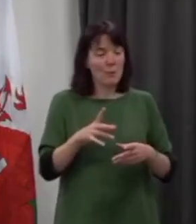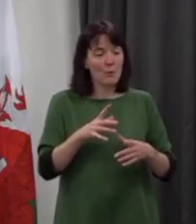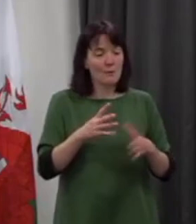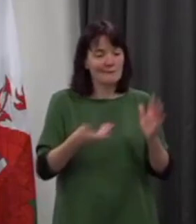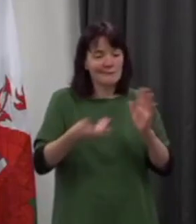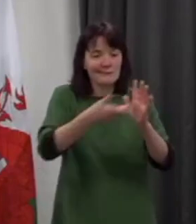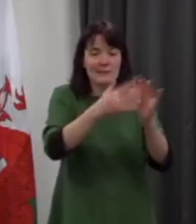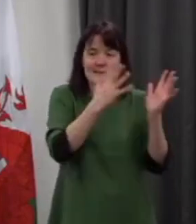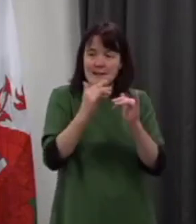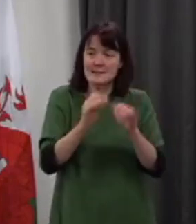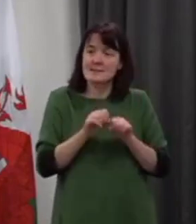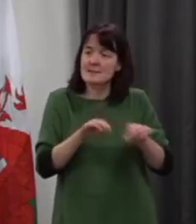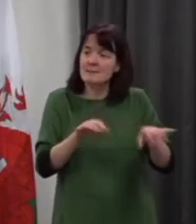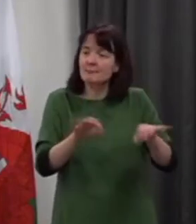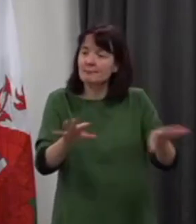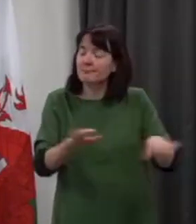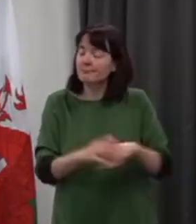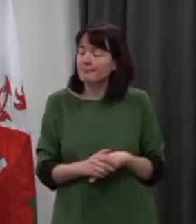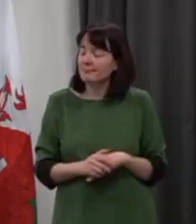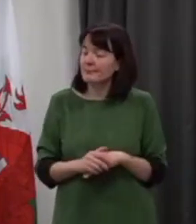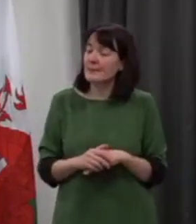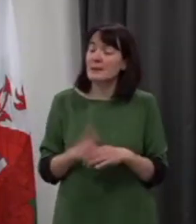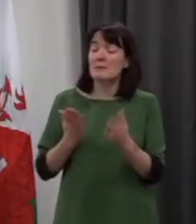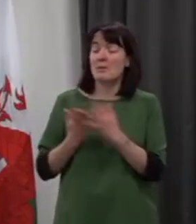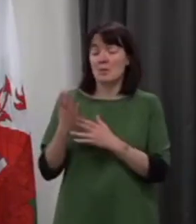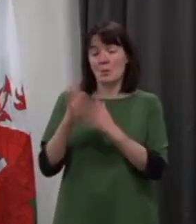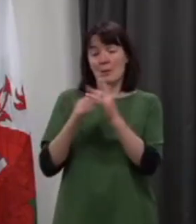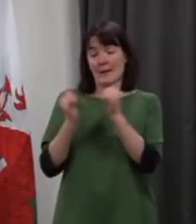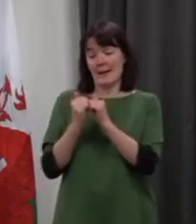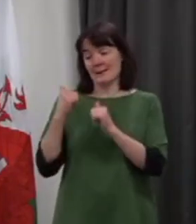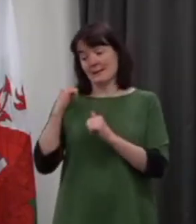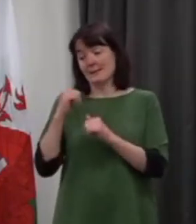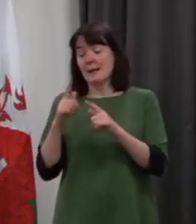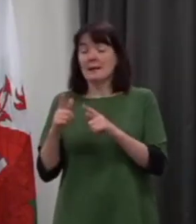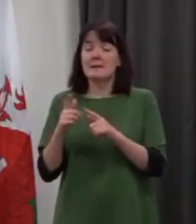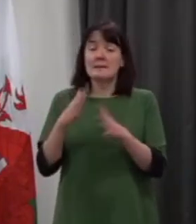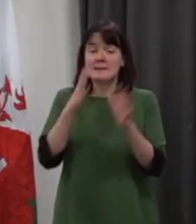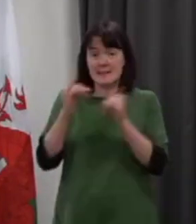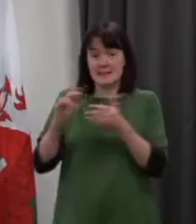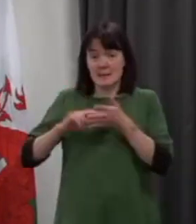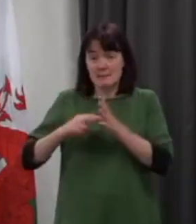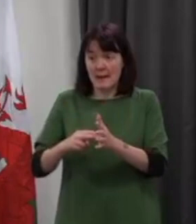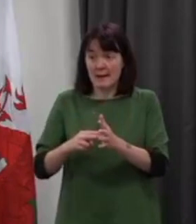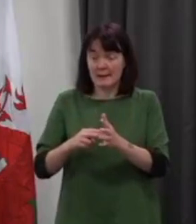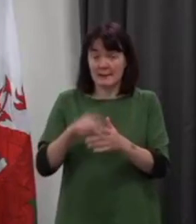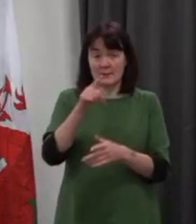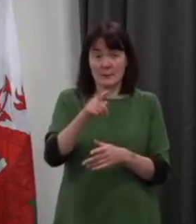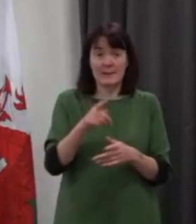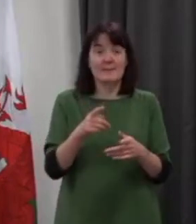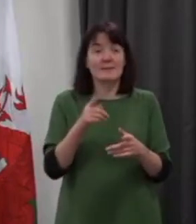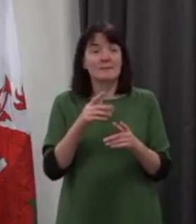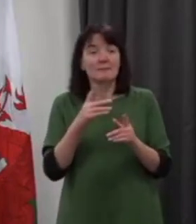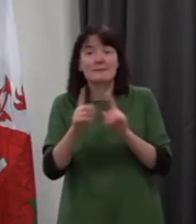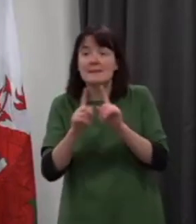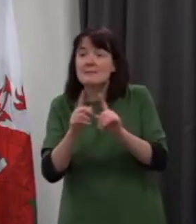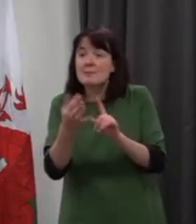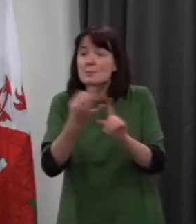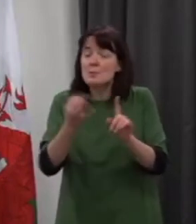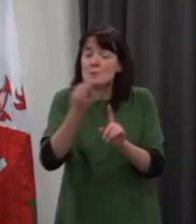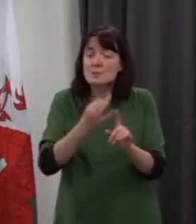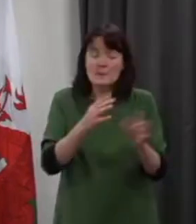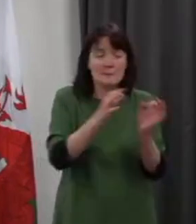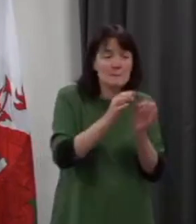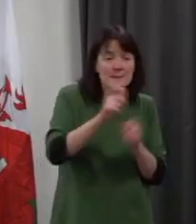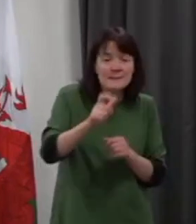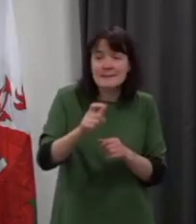have been able to confirm over the weekend, both in our actual testing plan, but in interviews with TV and Channel 4, about our